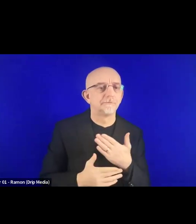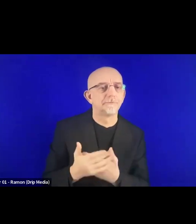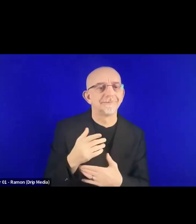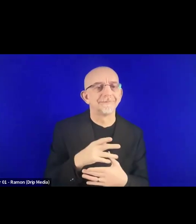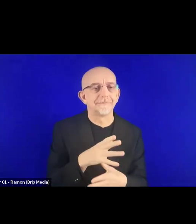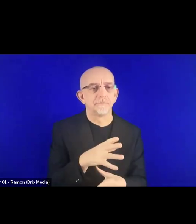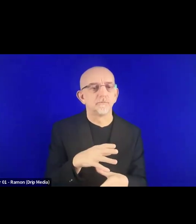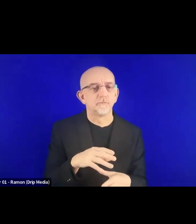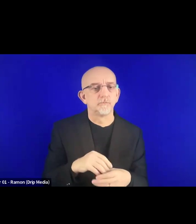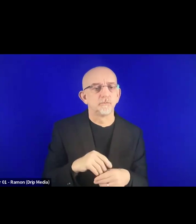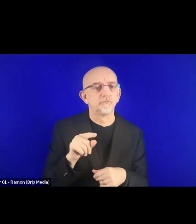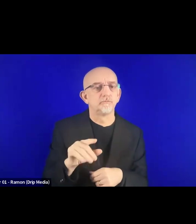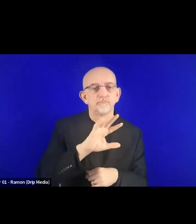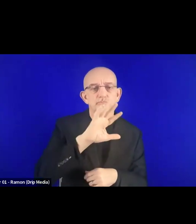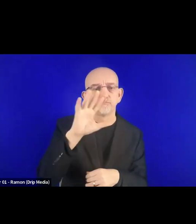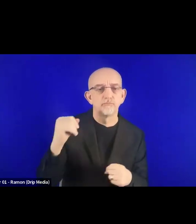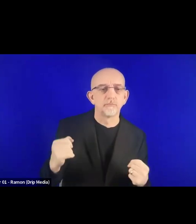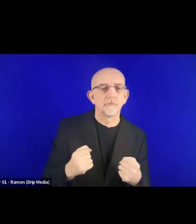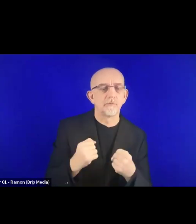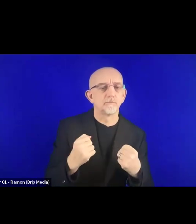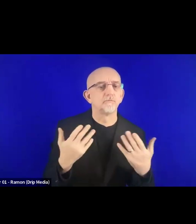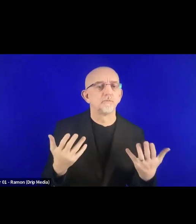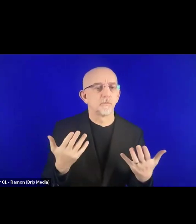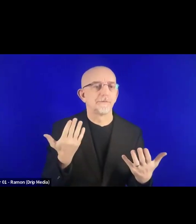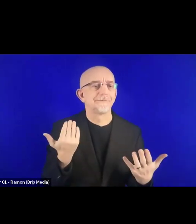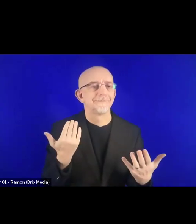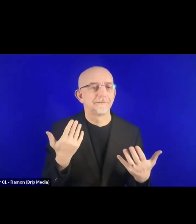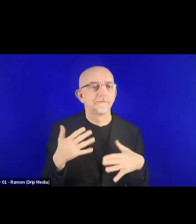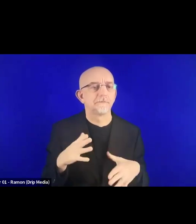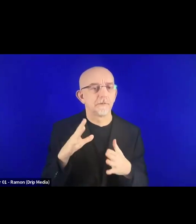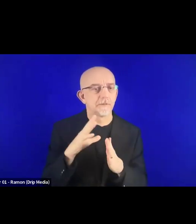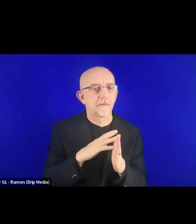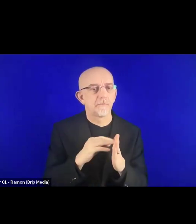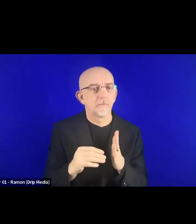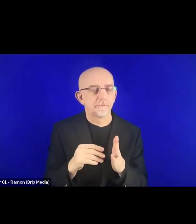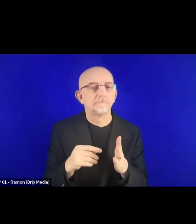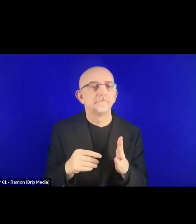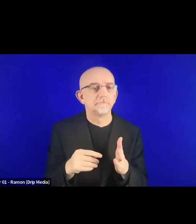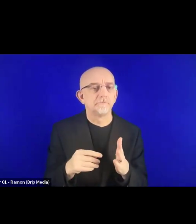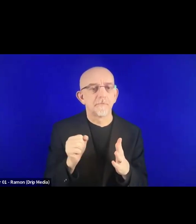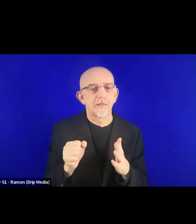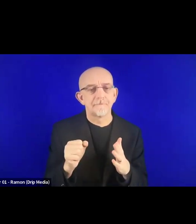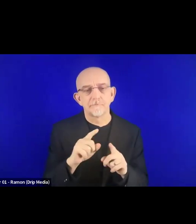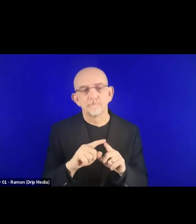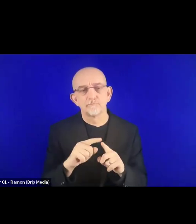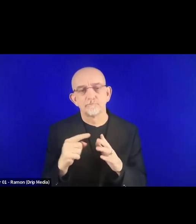Patience, the question to you would be: okay, is this a relatively new agenda for you and your